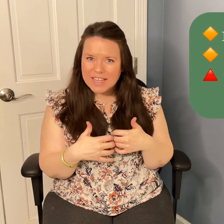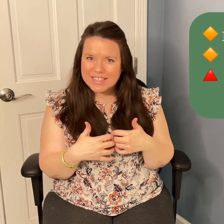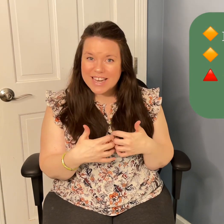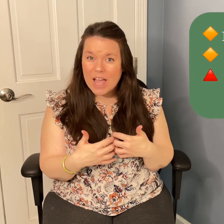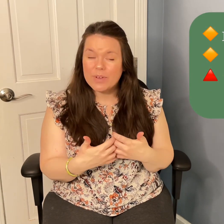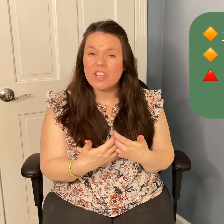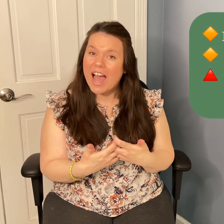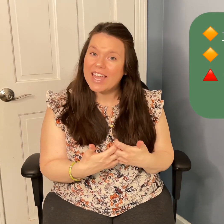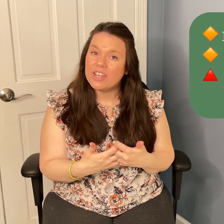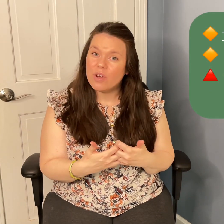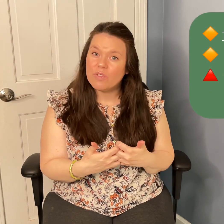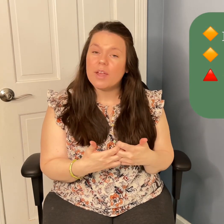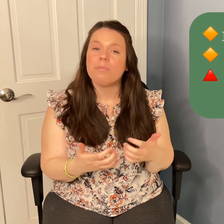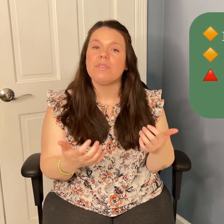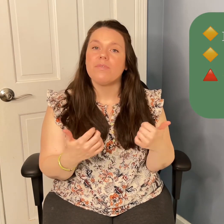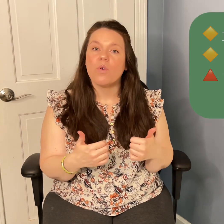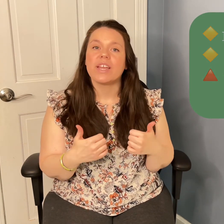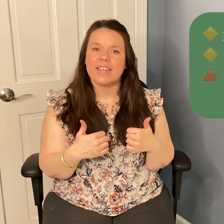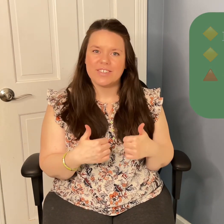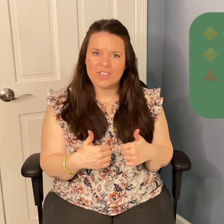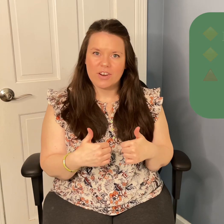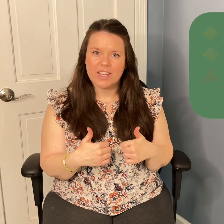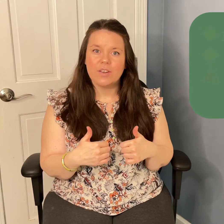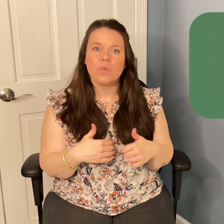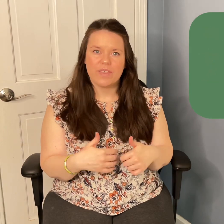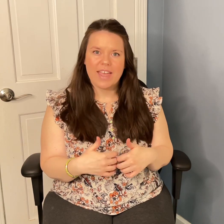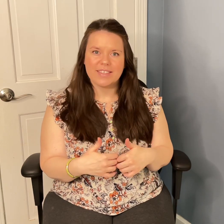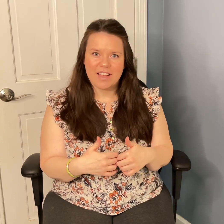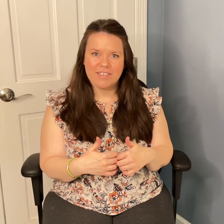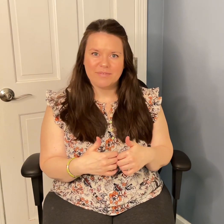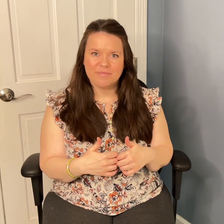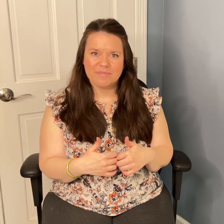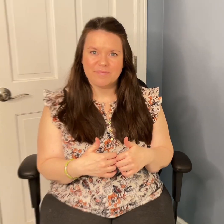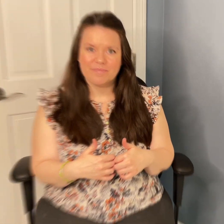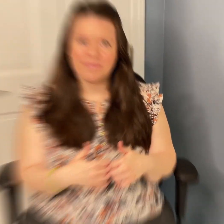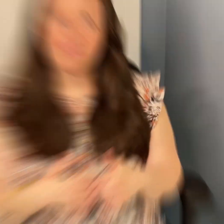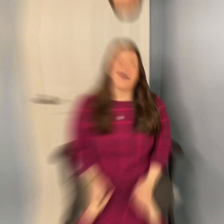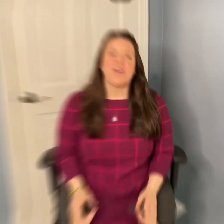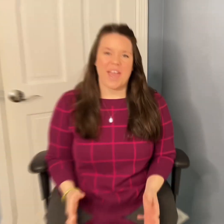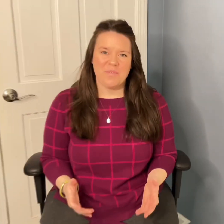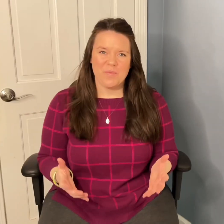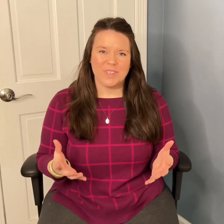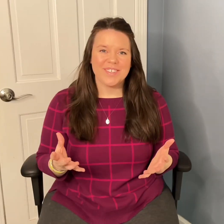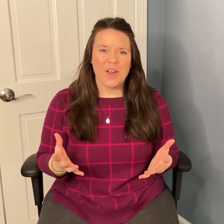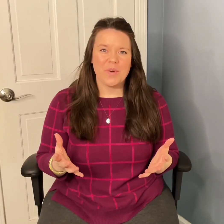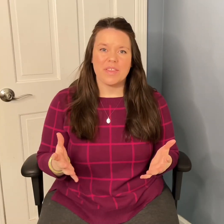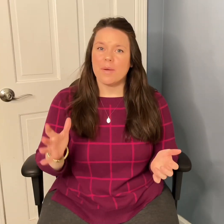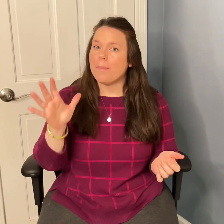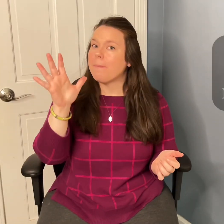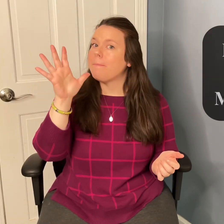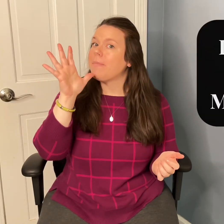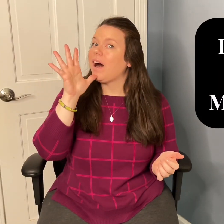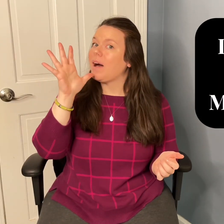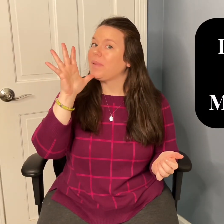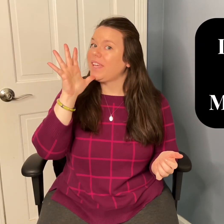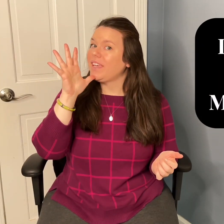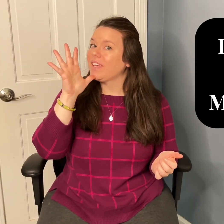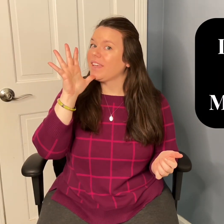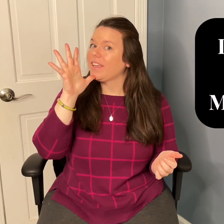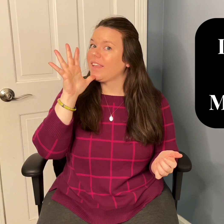that I wish I had known before getting started with ASL. Okay, we'll start with mommy